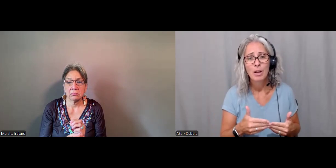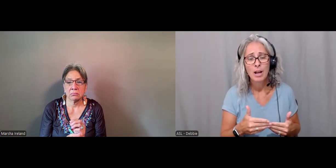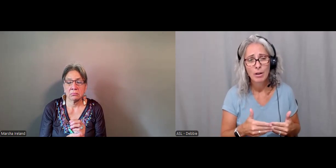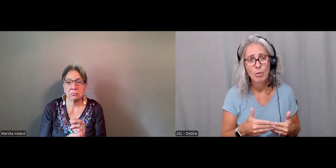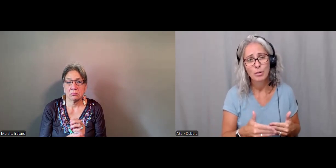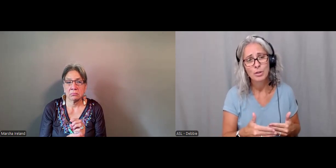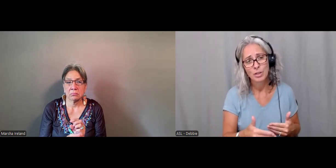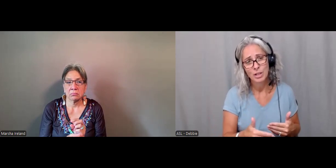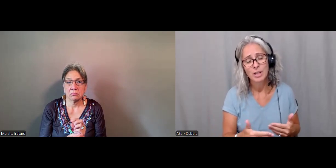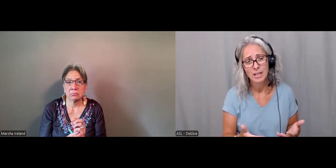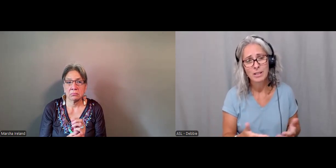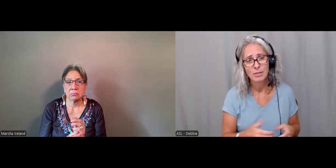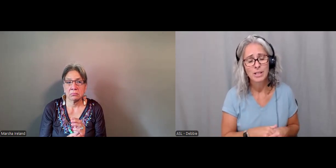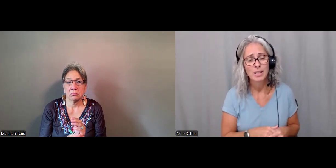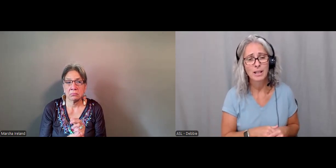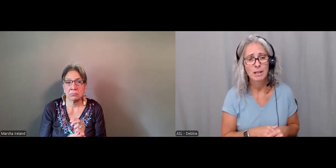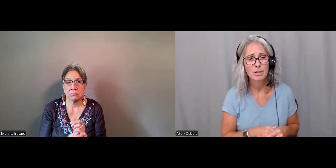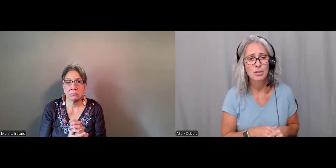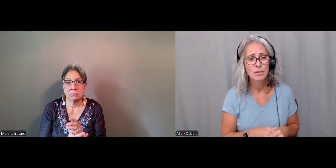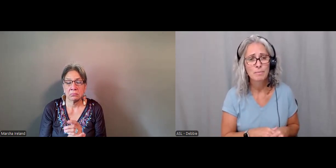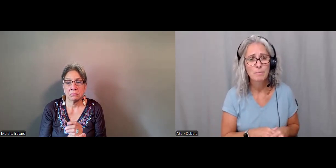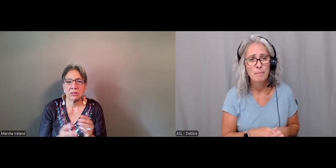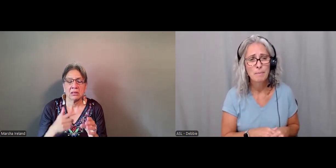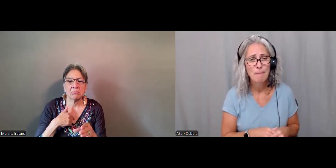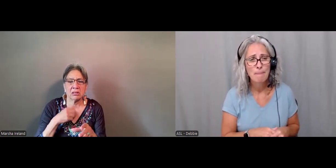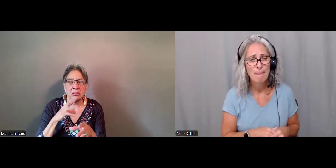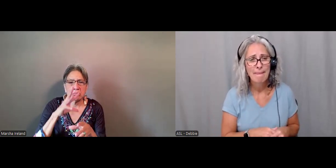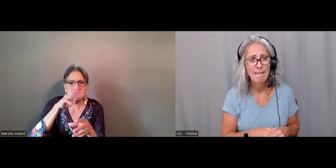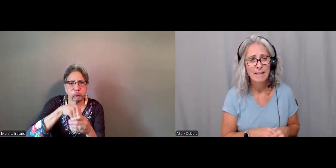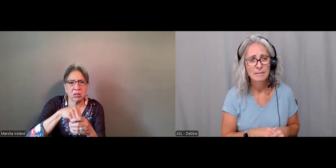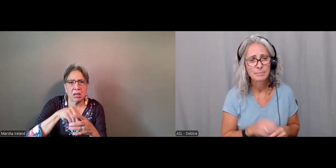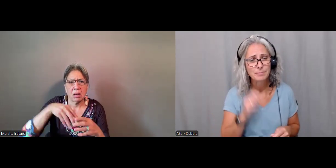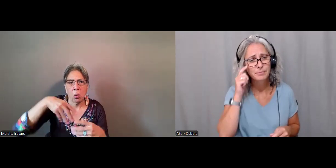same oral tradition in using sign language?